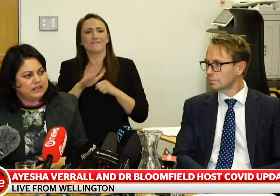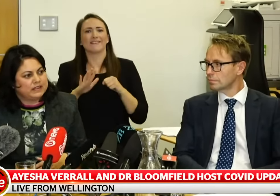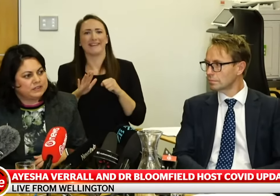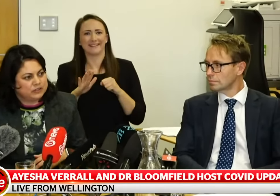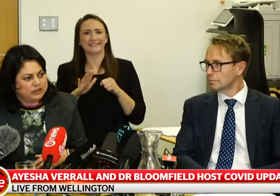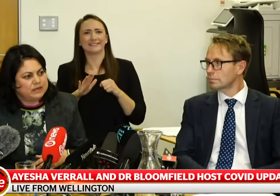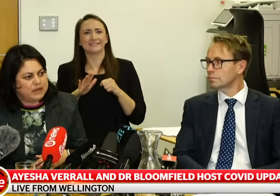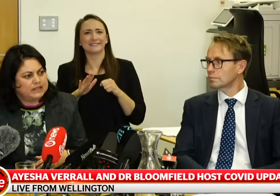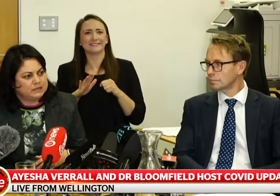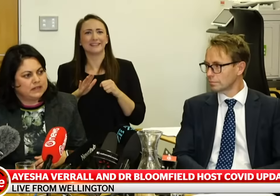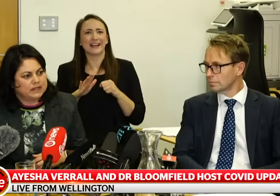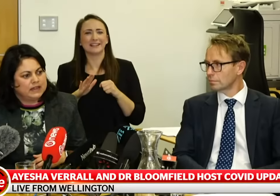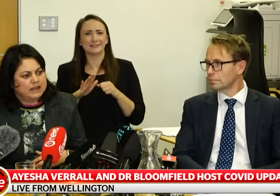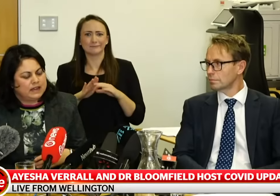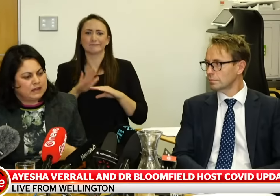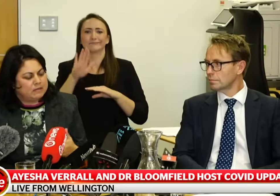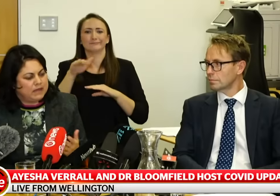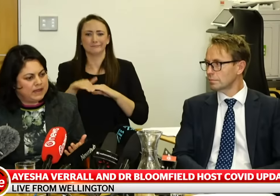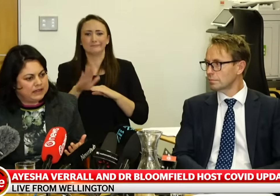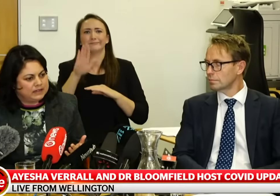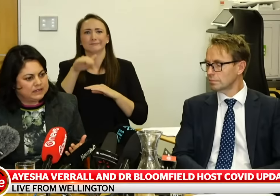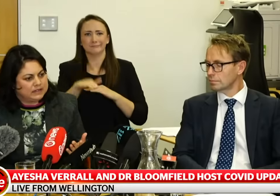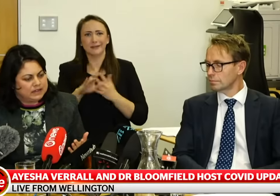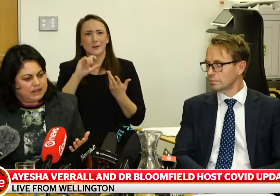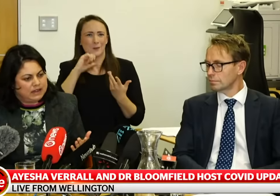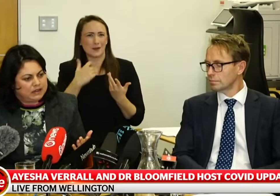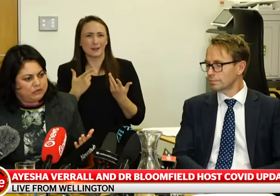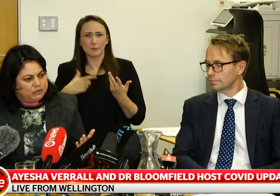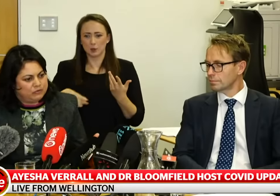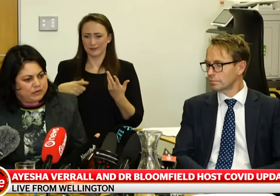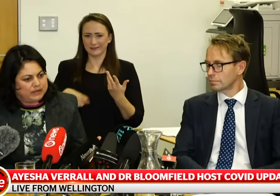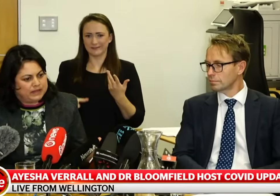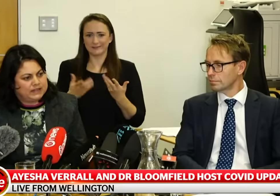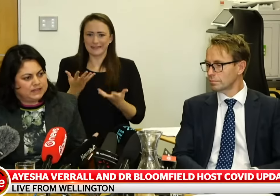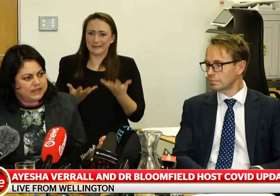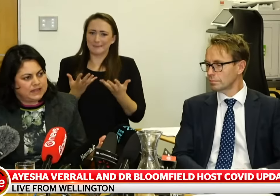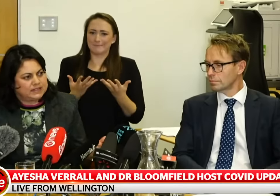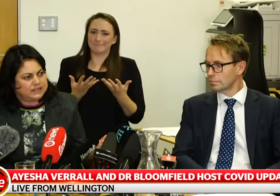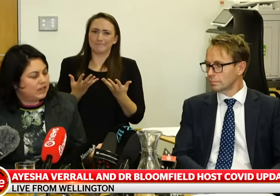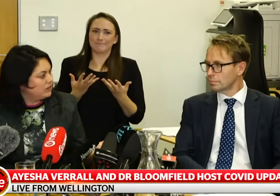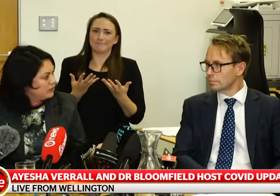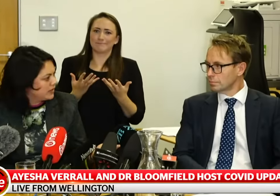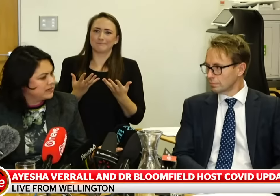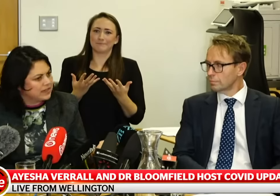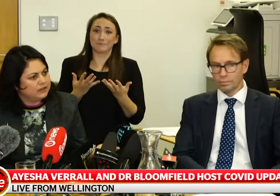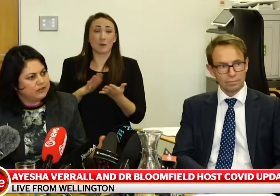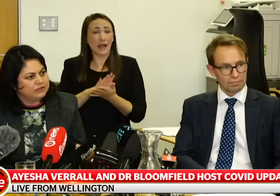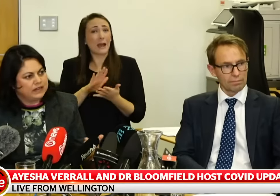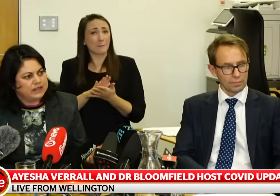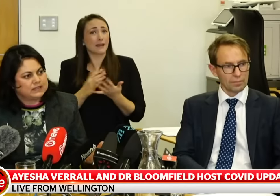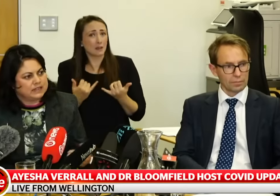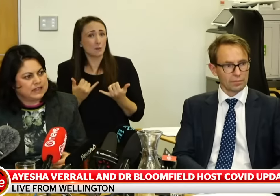lot during the pandemic, and we're pleased that cases are currently tracking down over the last